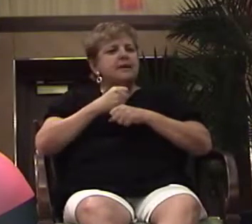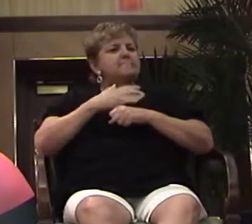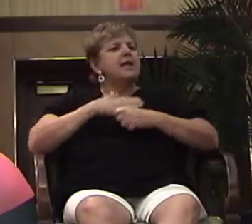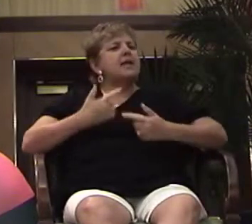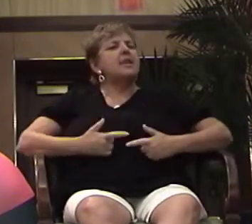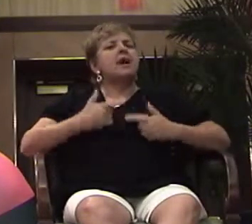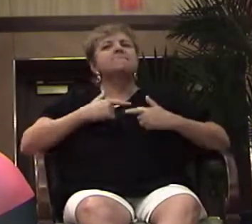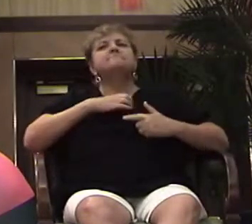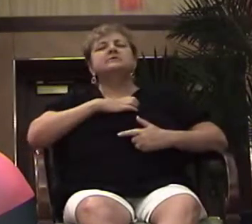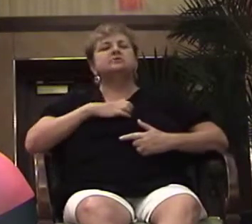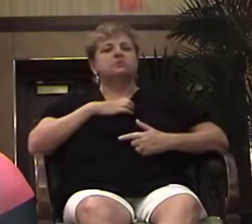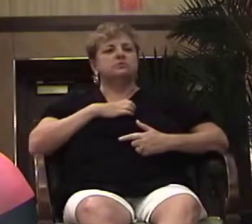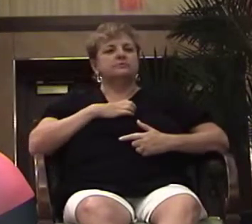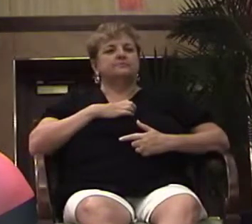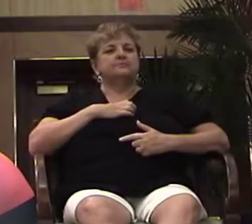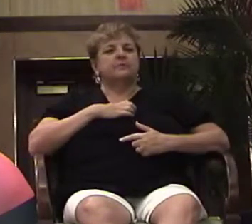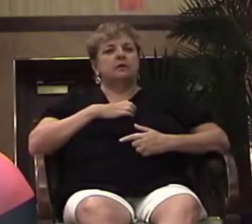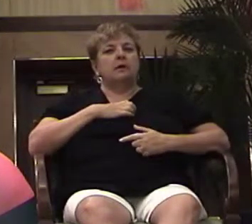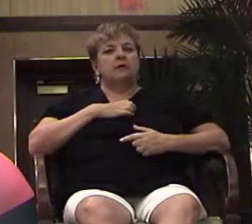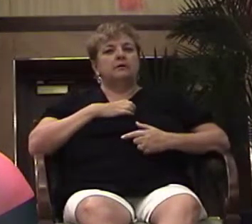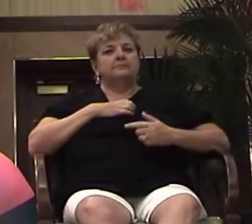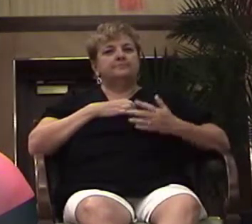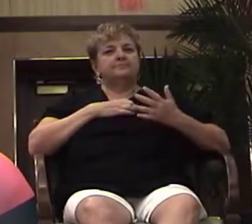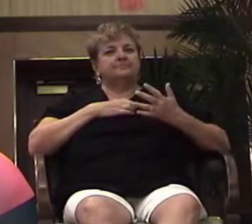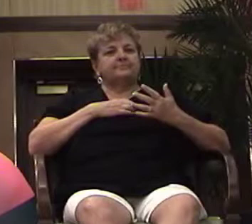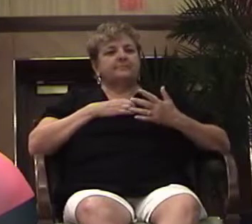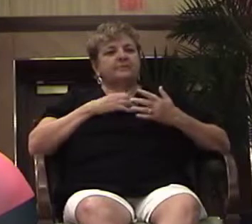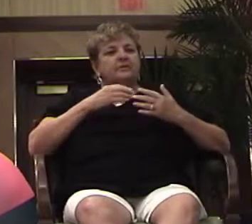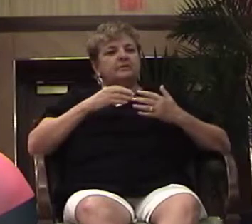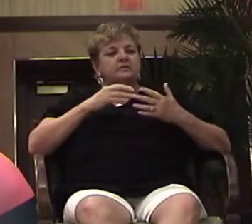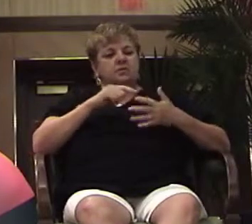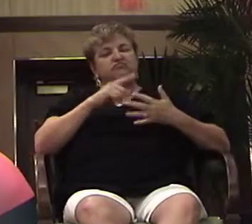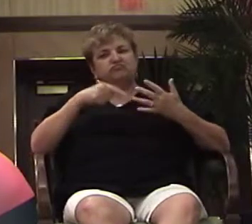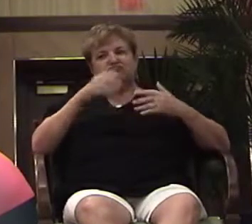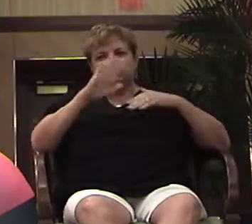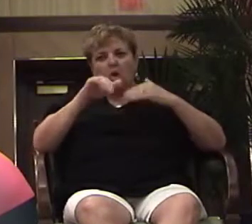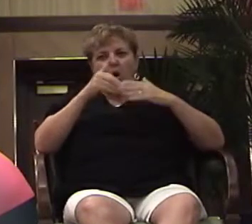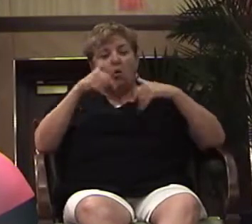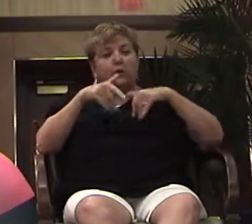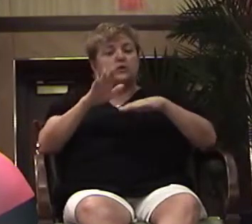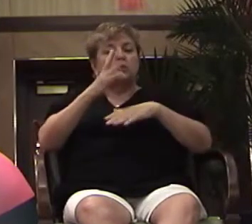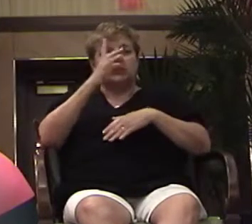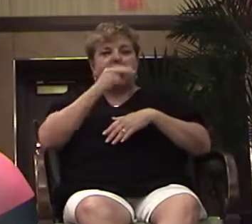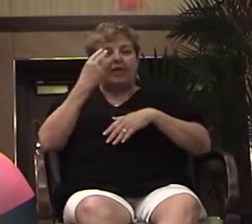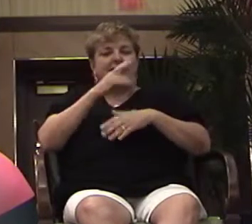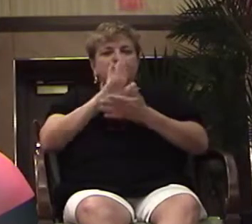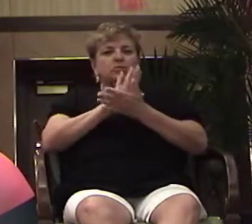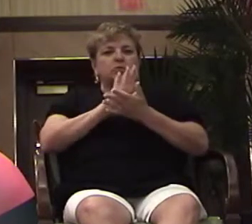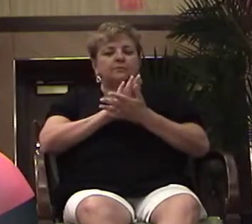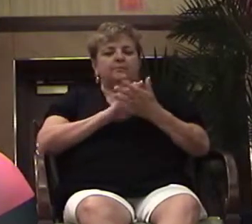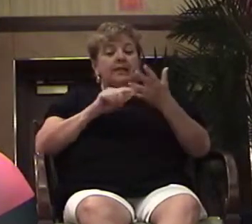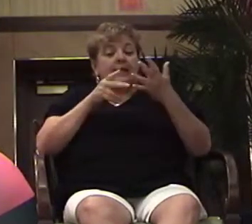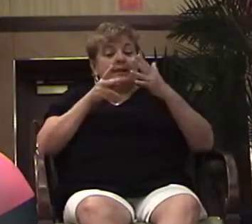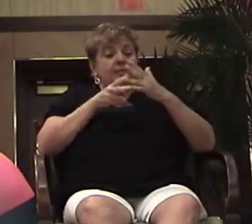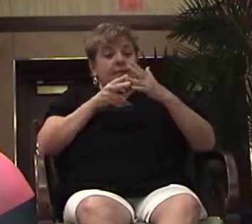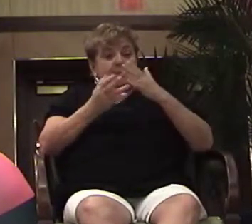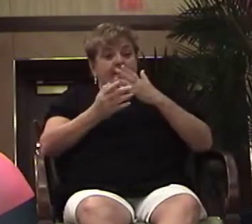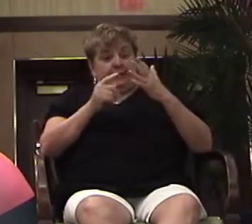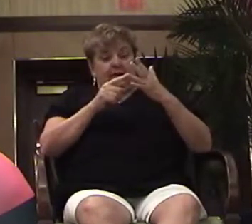We'd go to school, Catholic school, and every morning he'd tell me, "Katie,